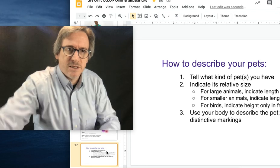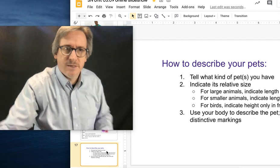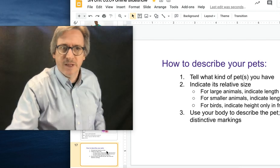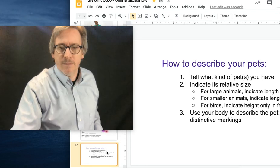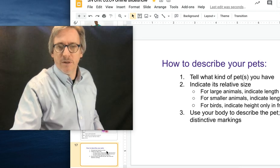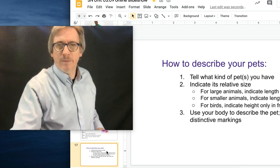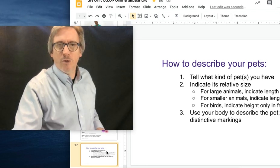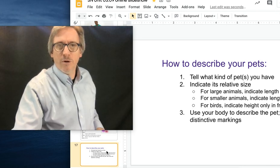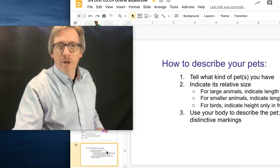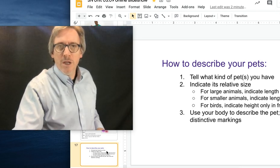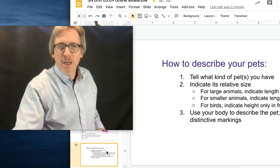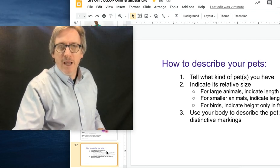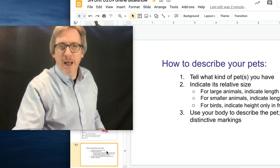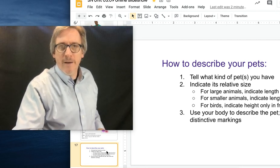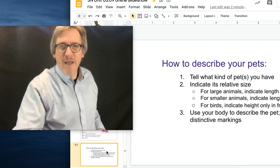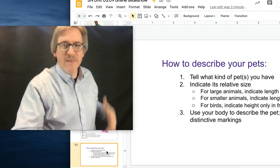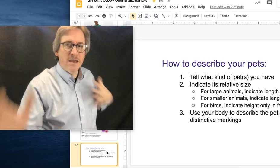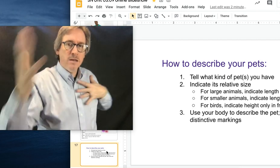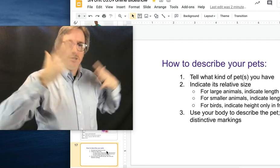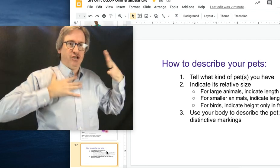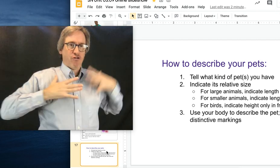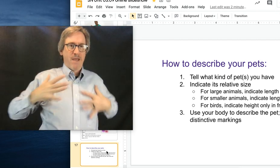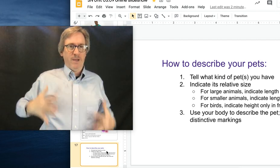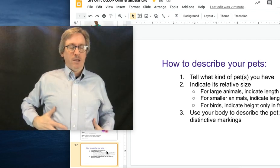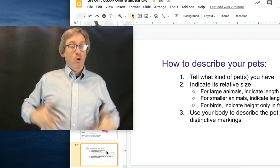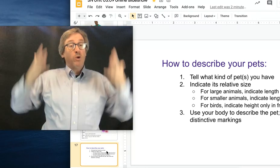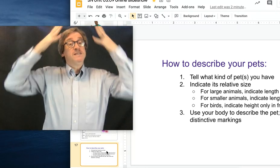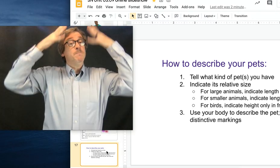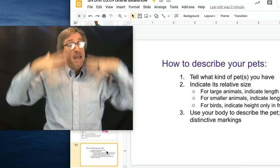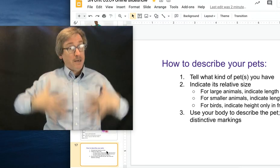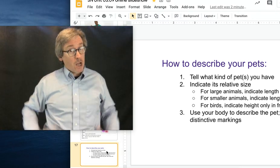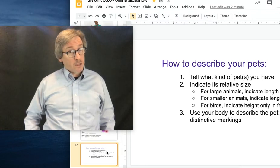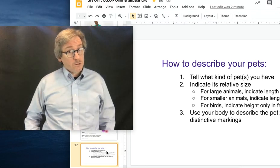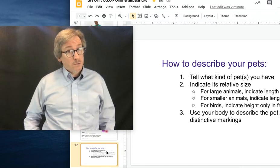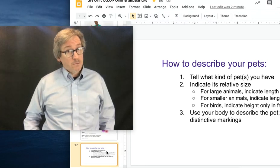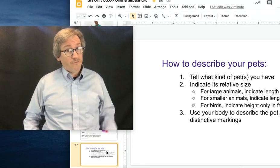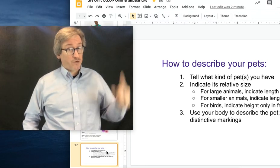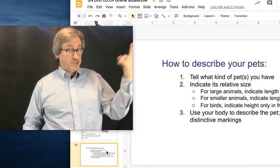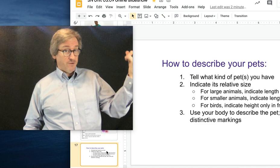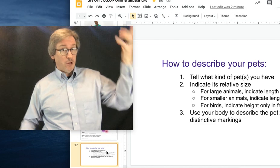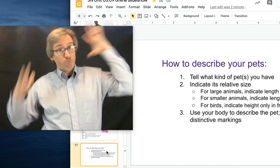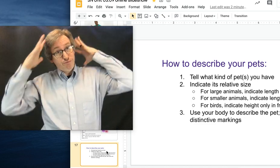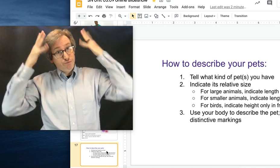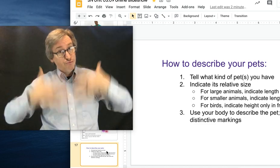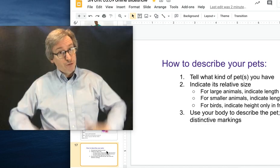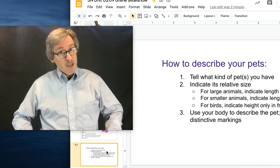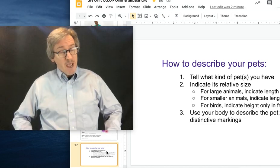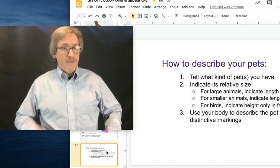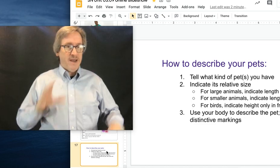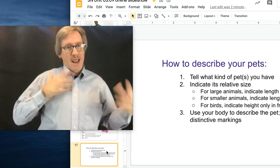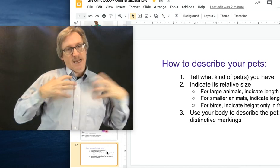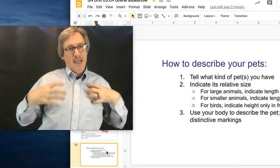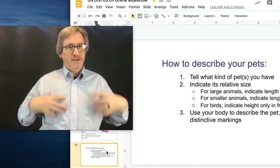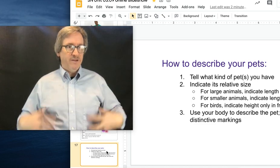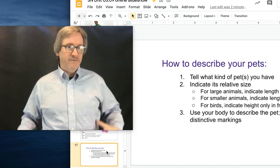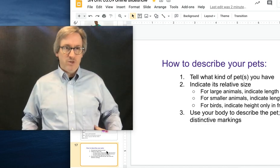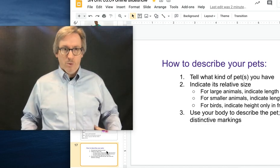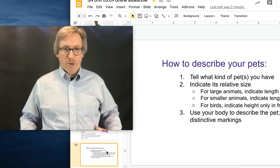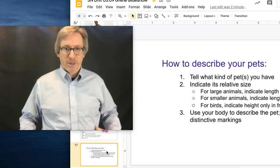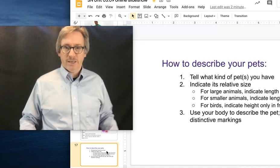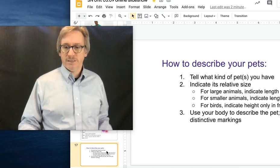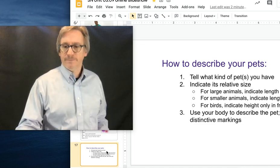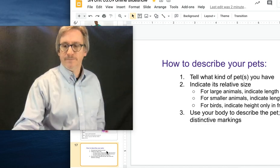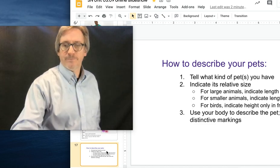Guess I can tip that up a little bit more. And then describing what's the main color, first of all, and then any kind of